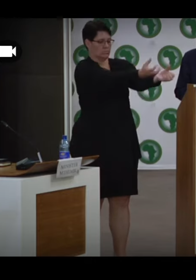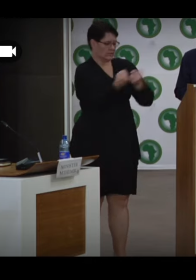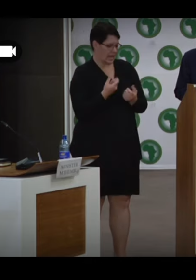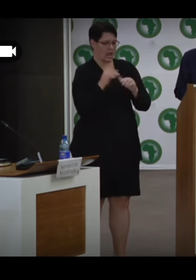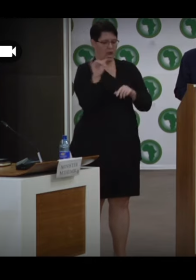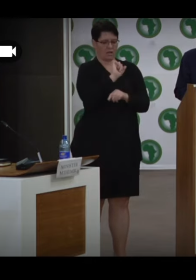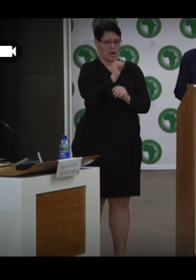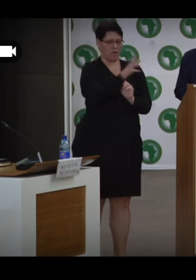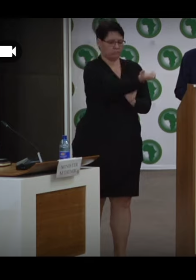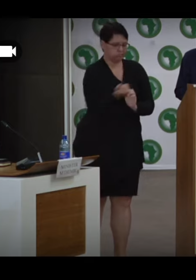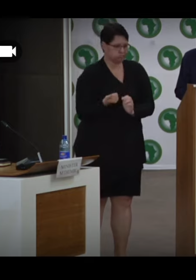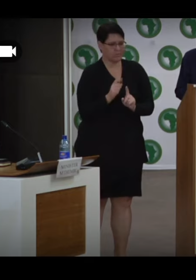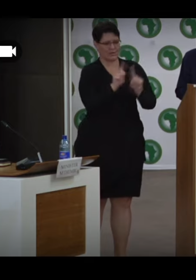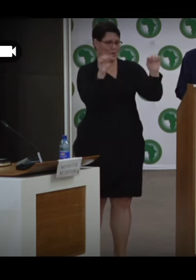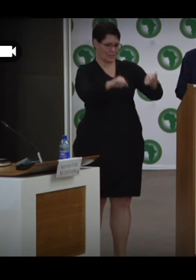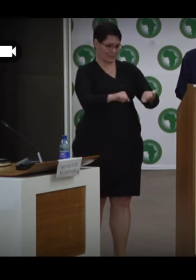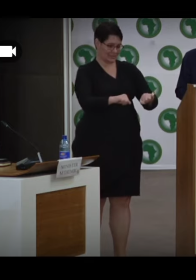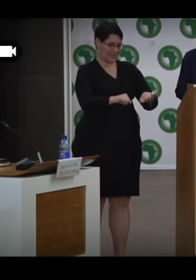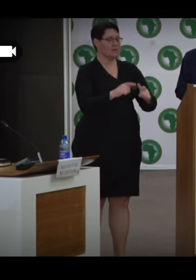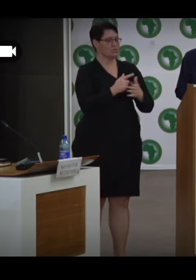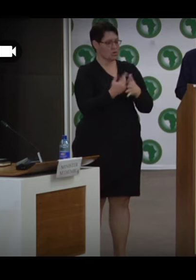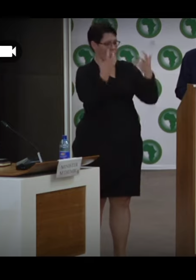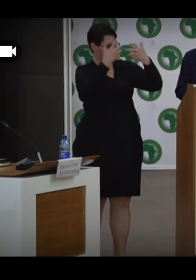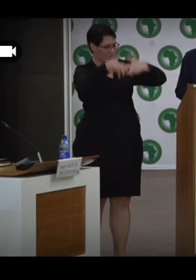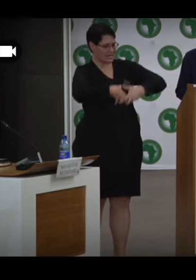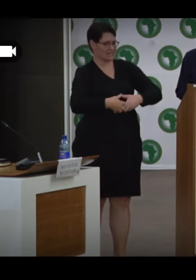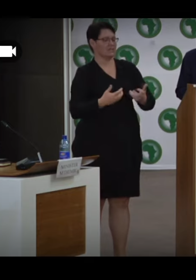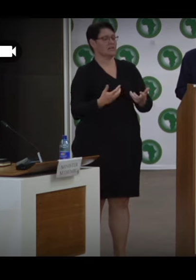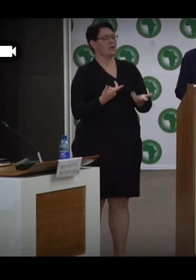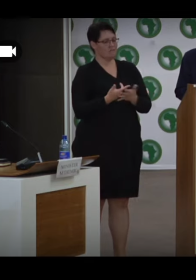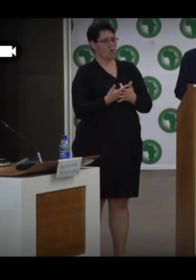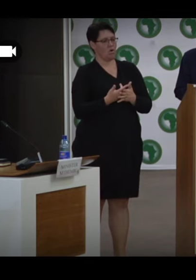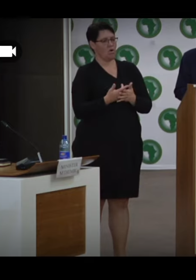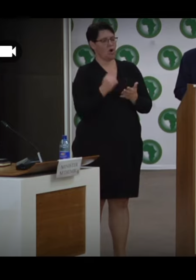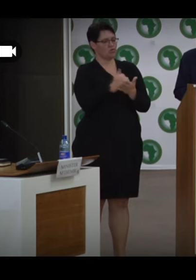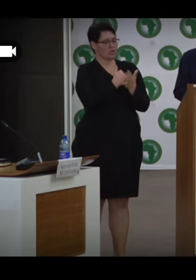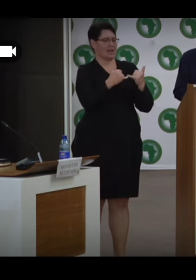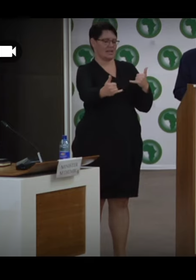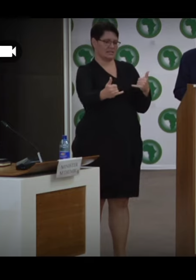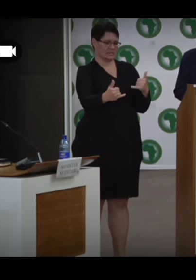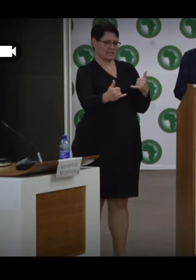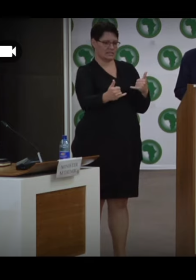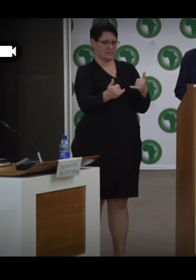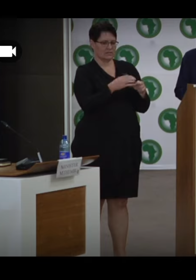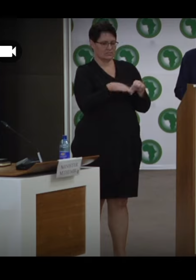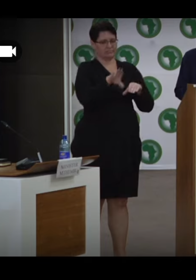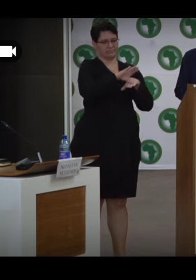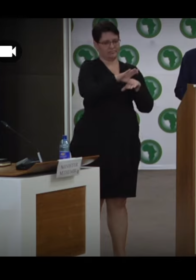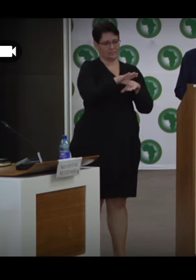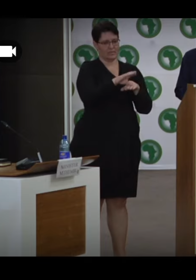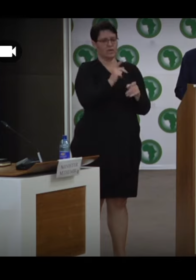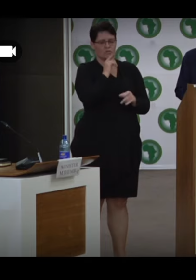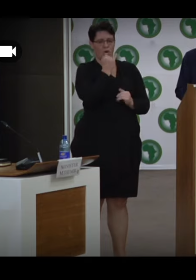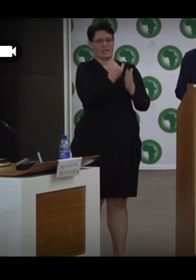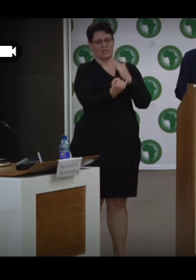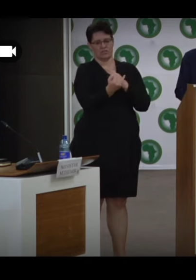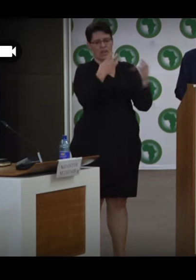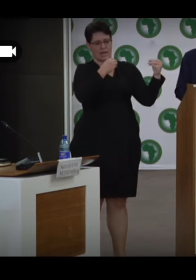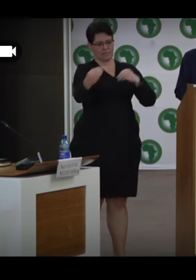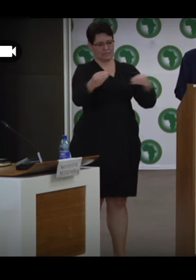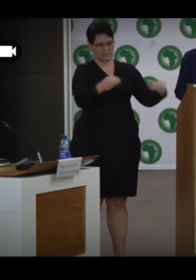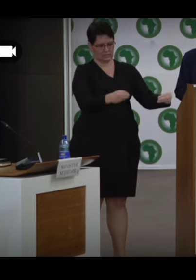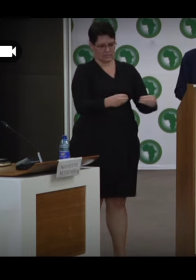and individual citizens, and to coordinate on the extension of credit lines, additional credit lines, to individuals